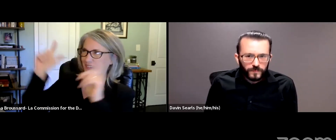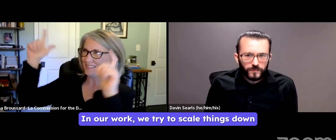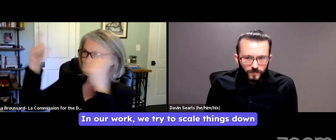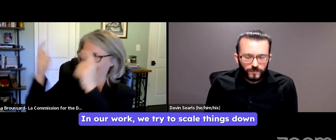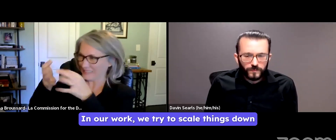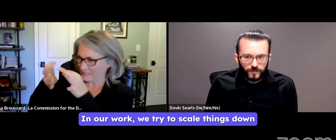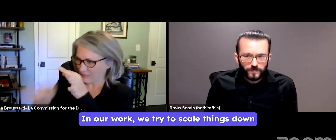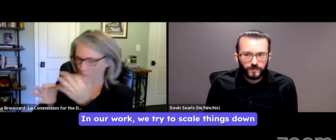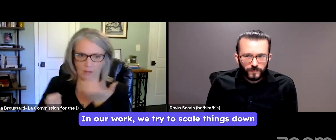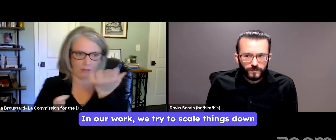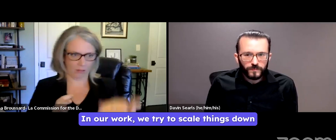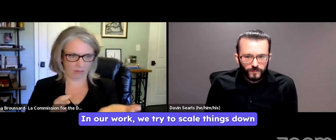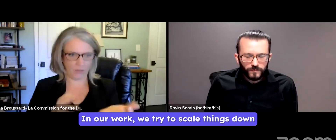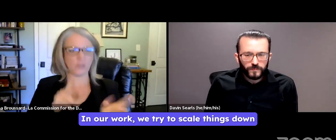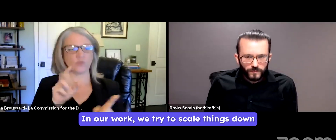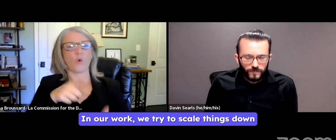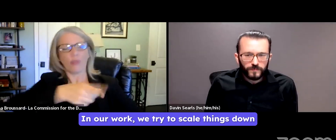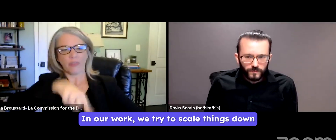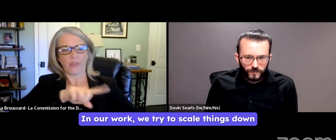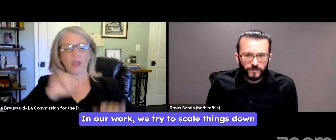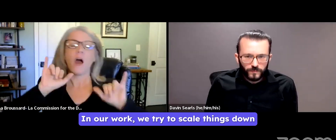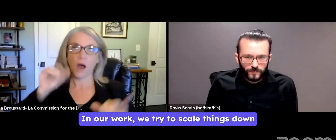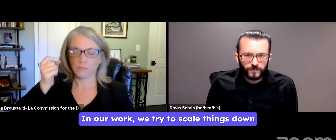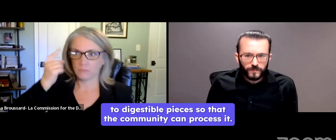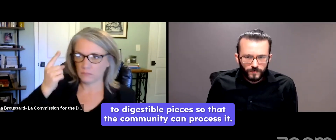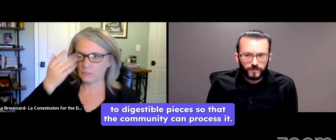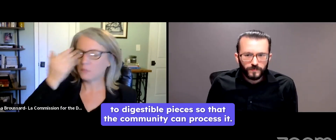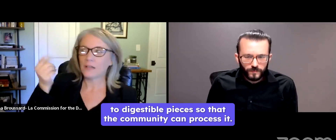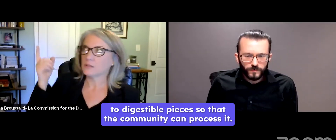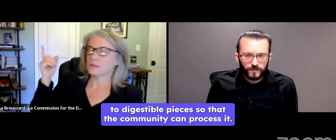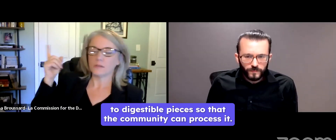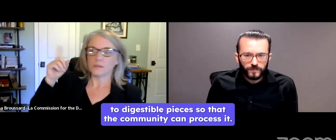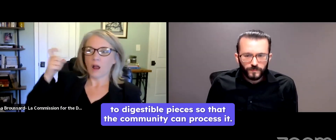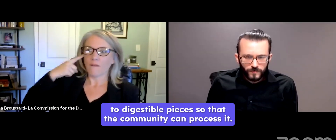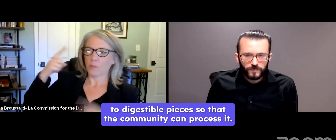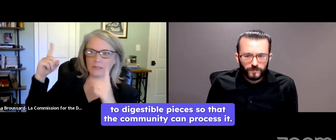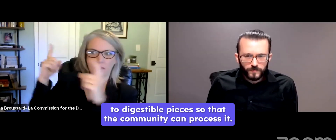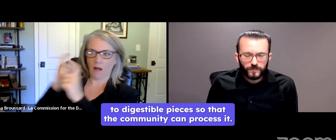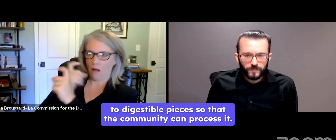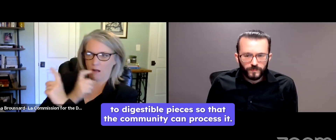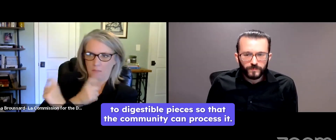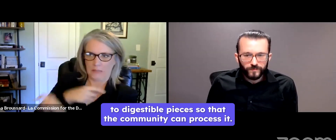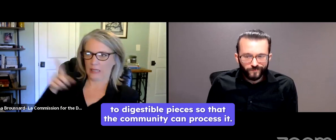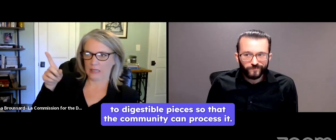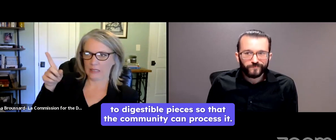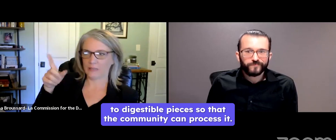In our work, we try to scale things down to digestible pieces so that the community can process it.